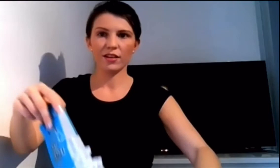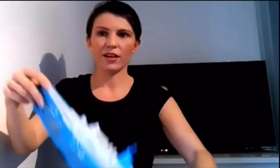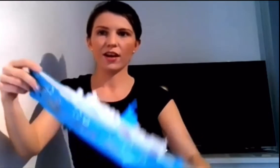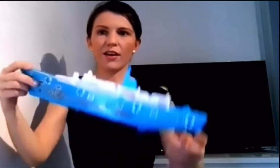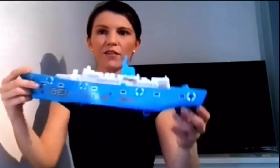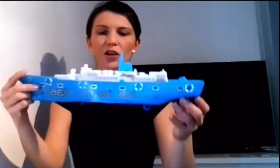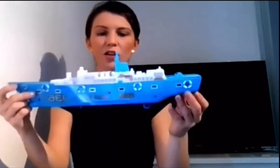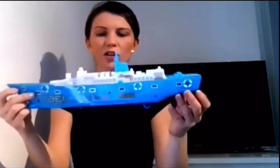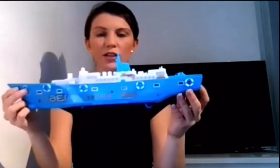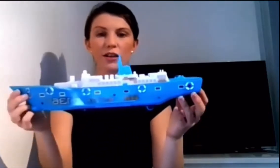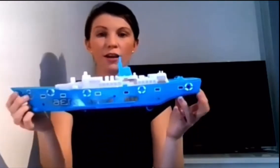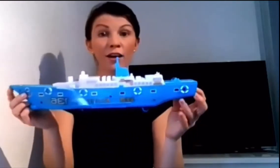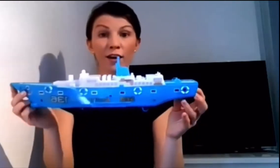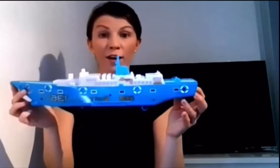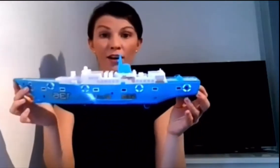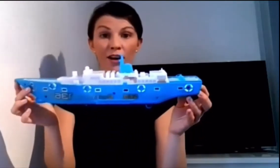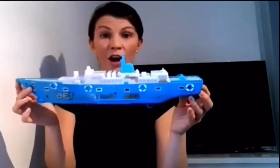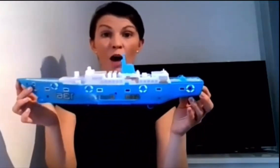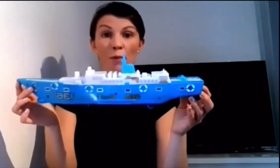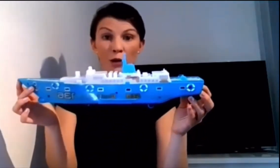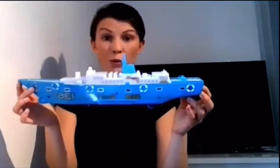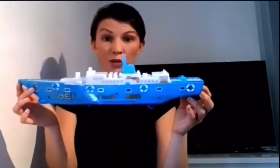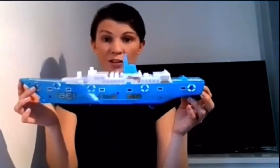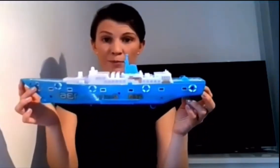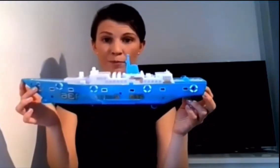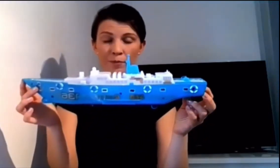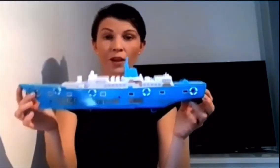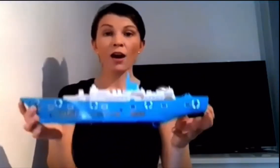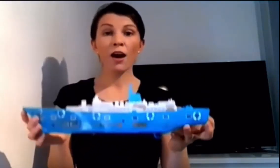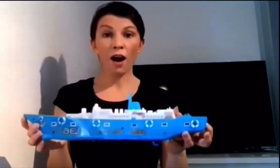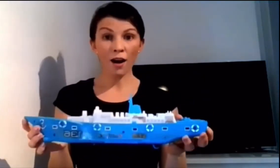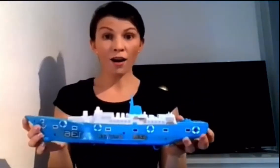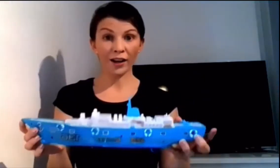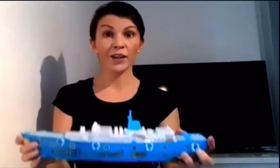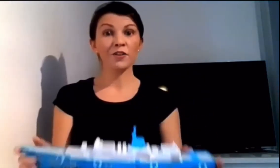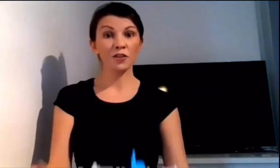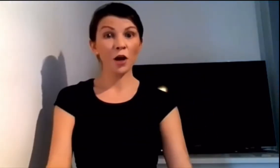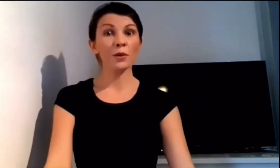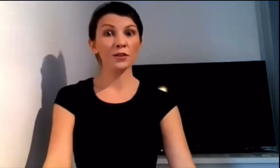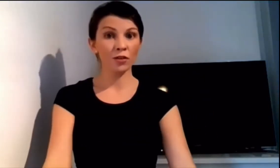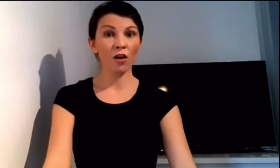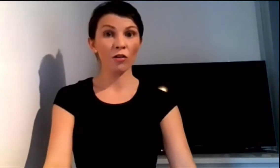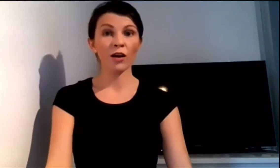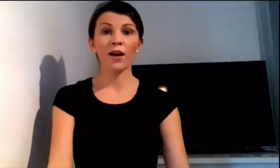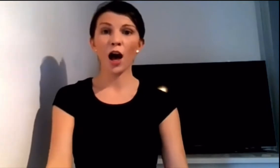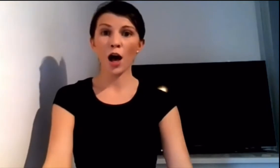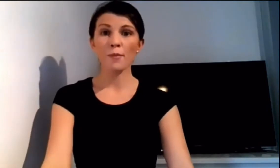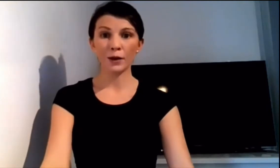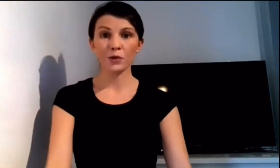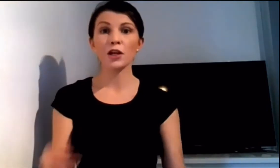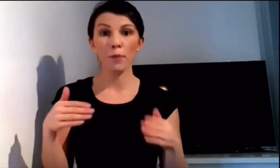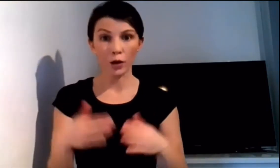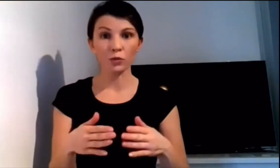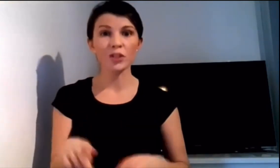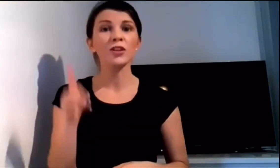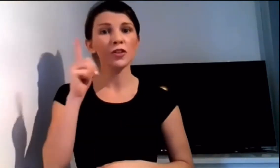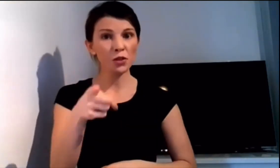I got a boat. I know a song about a boat. Do you?